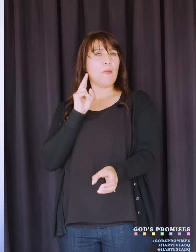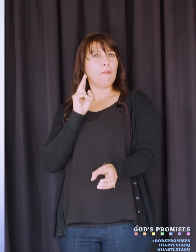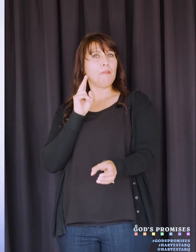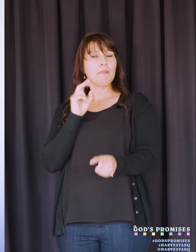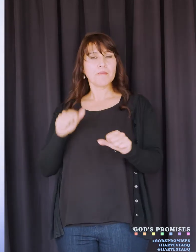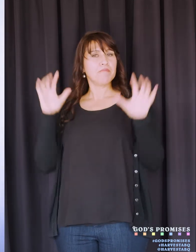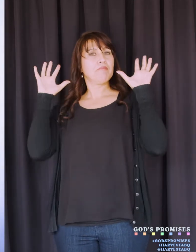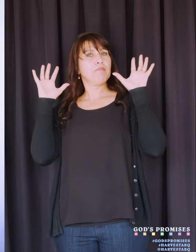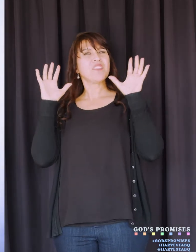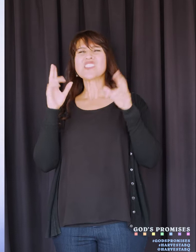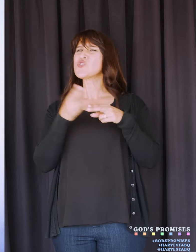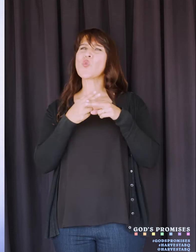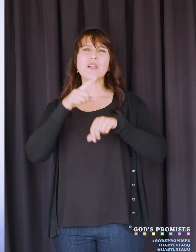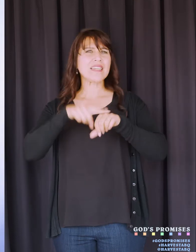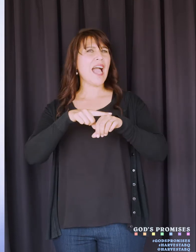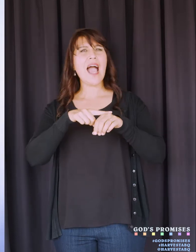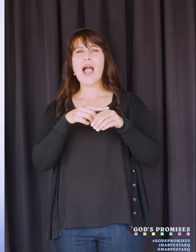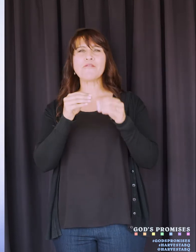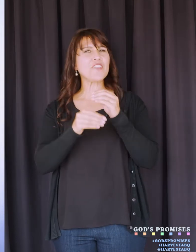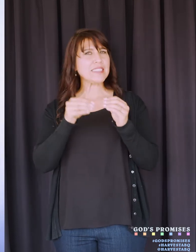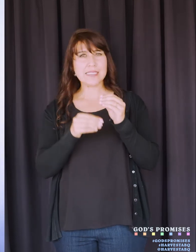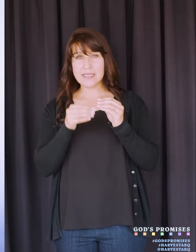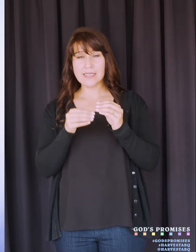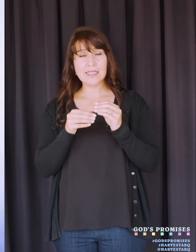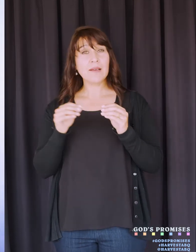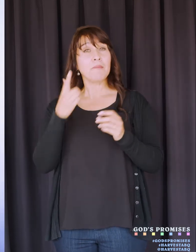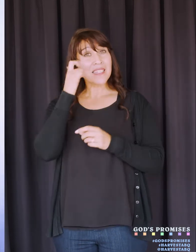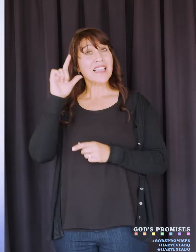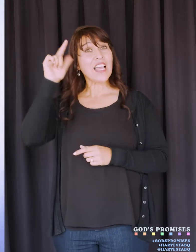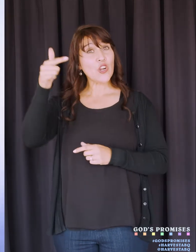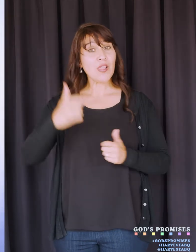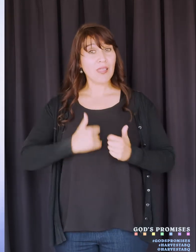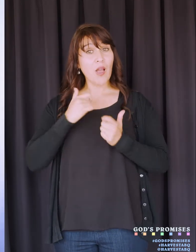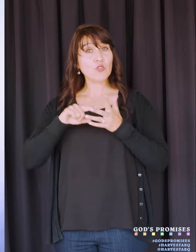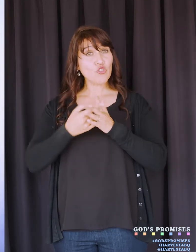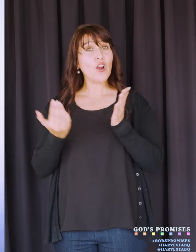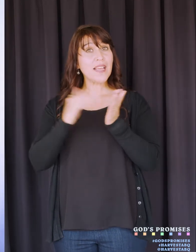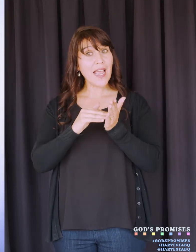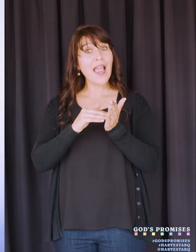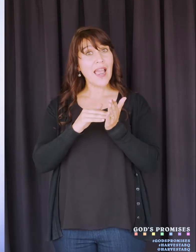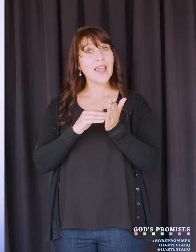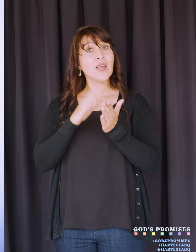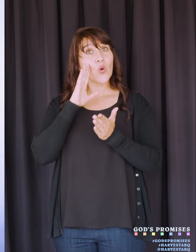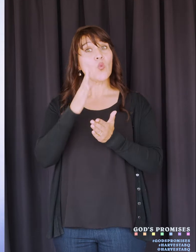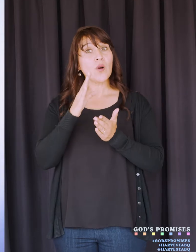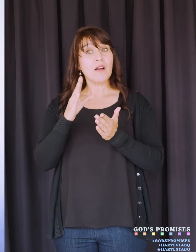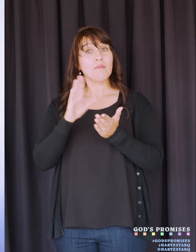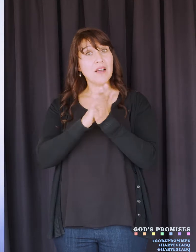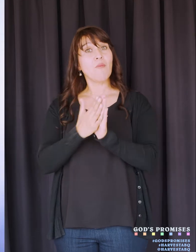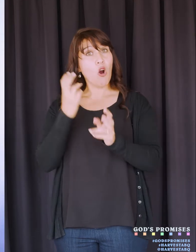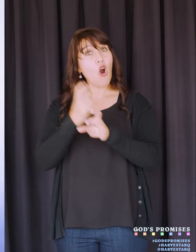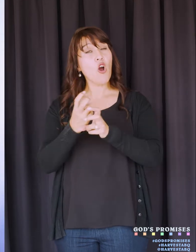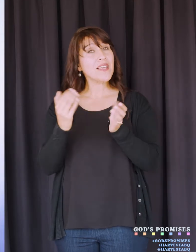is a short-term fix because eventually life resumes, and when it does, things quickly get hard again. Listen,